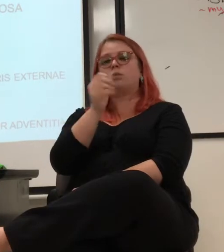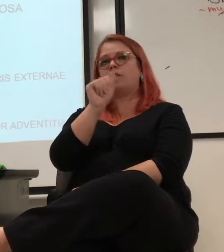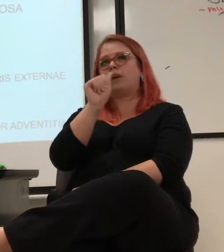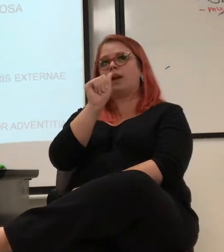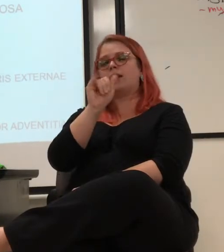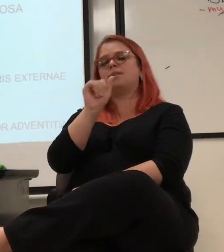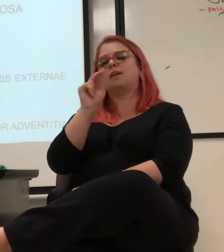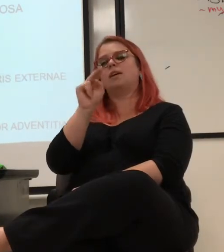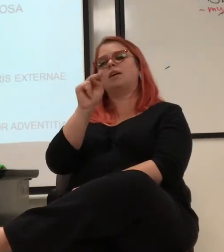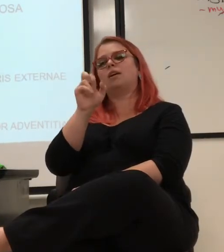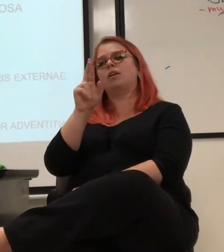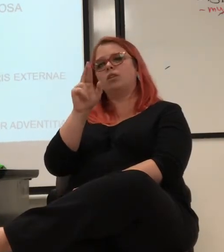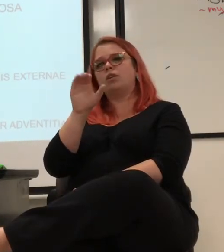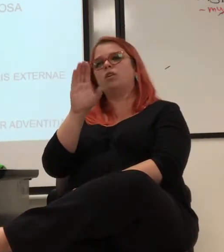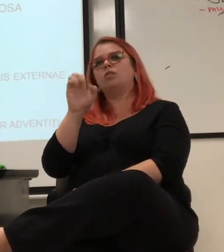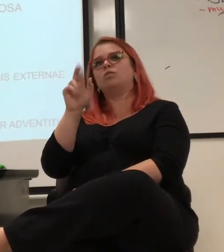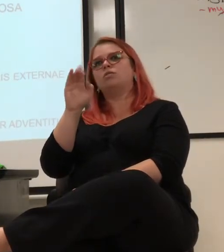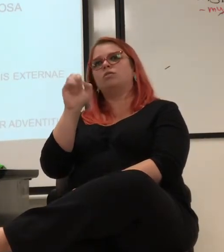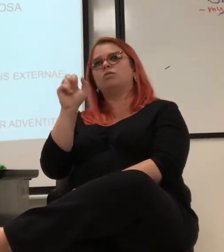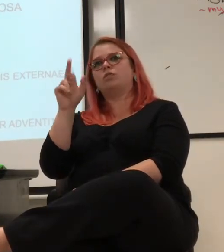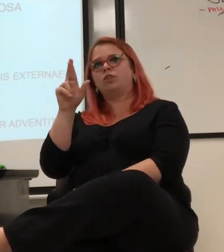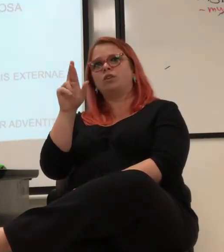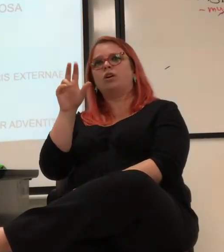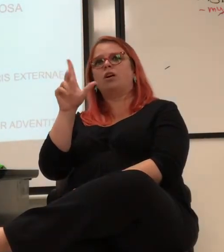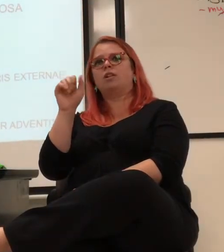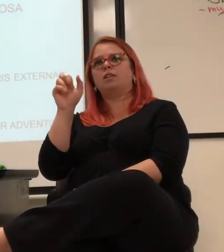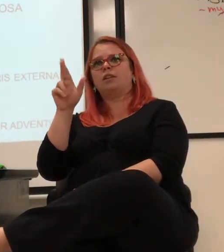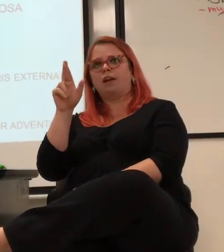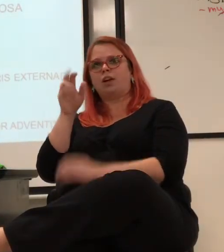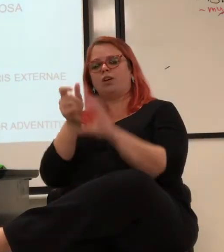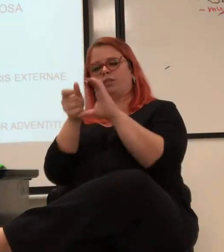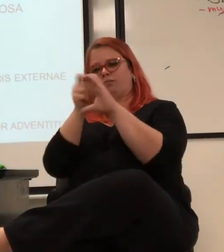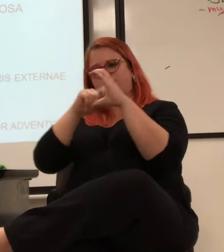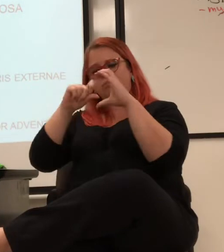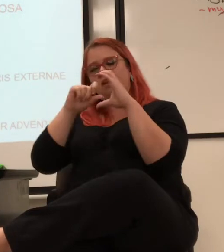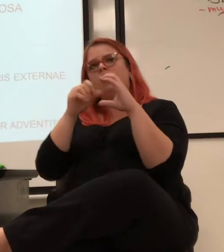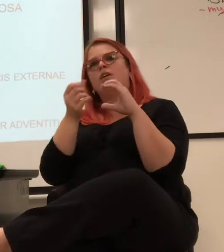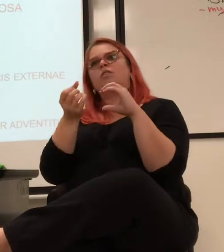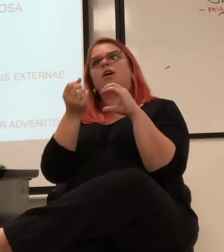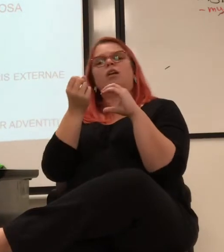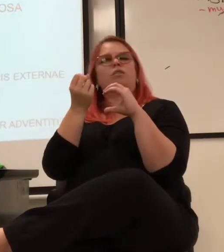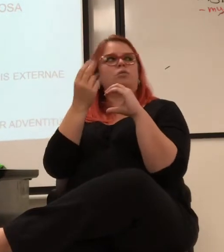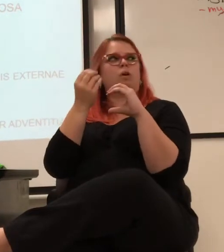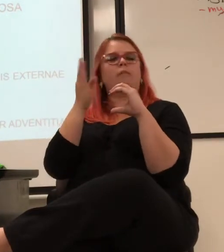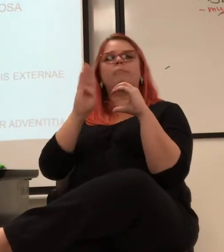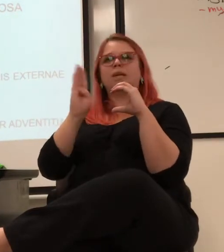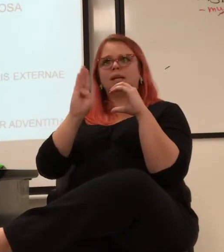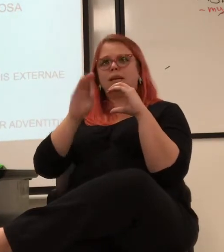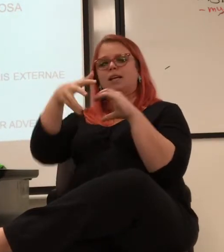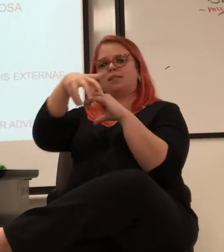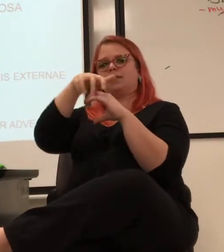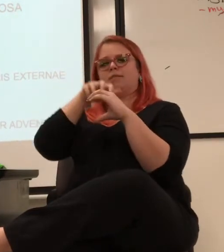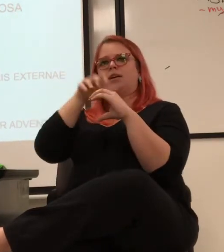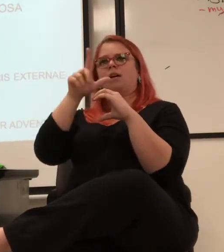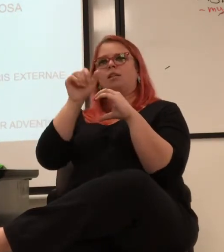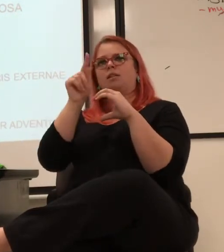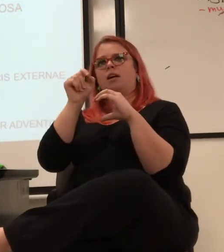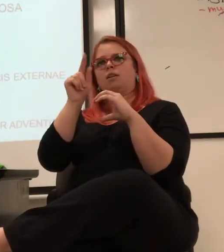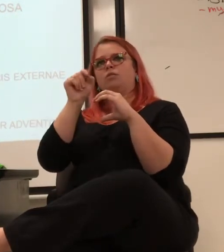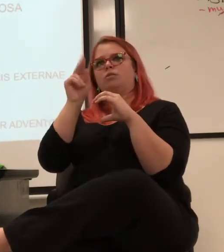layer. 12B is the longitudinal layer. So the serosa are adventitious down there. So that's a good model to